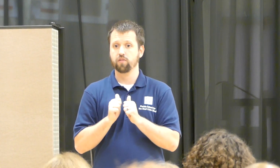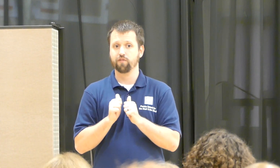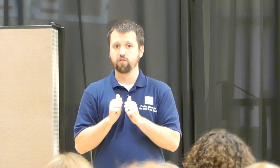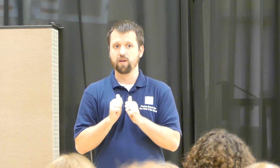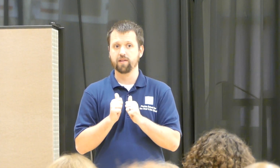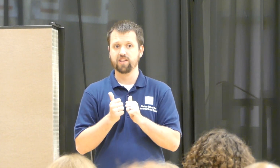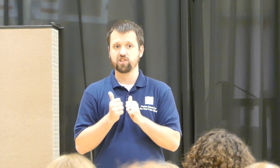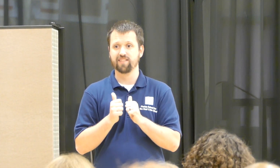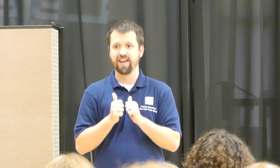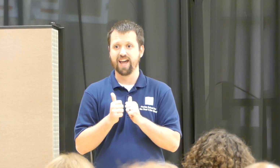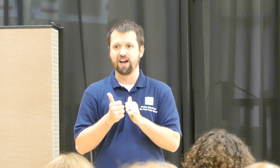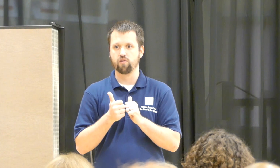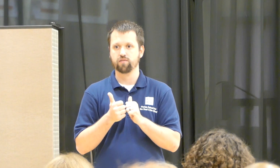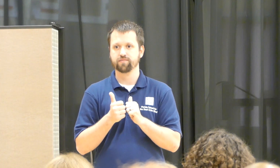first way I'm going to teach you is how.